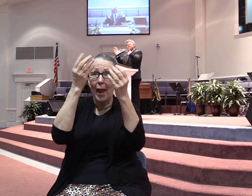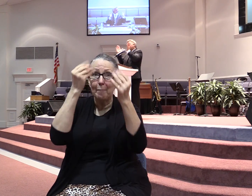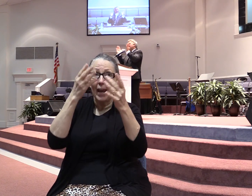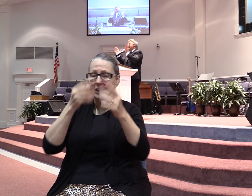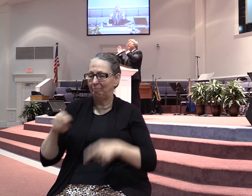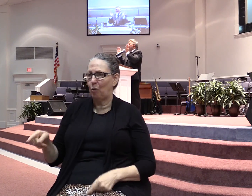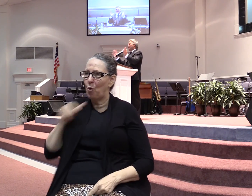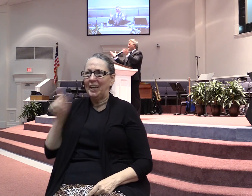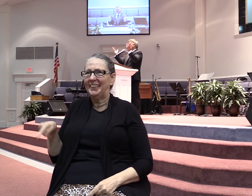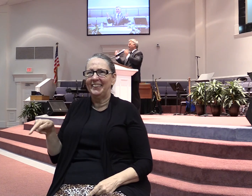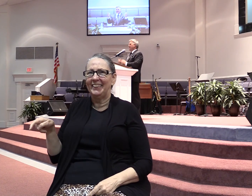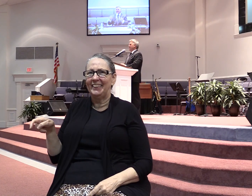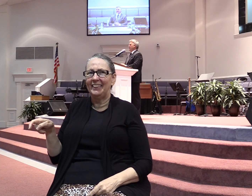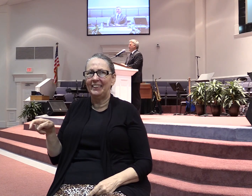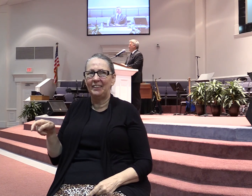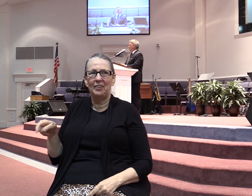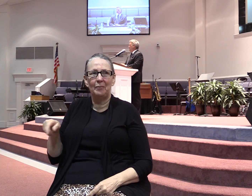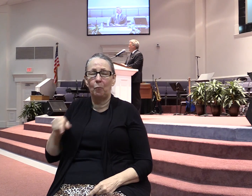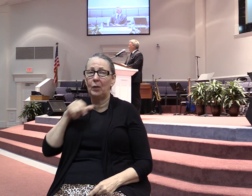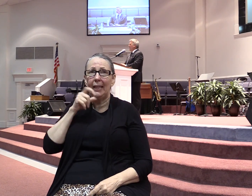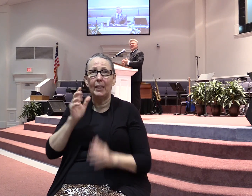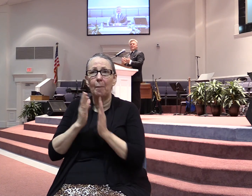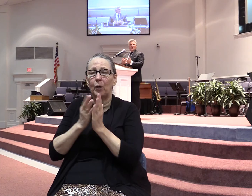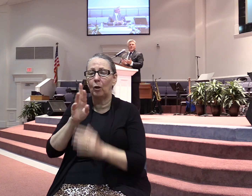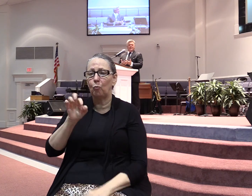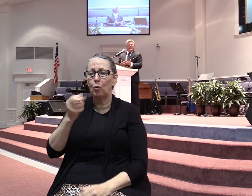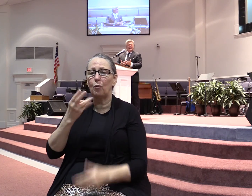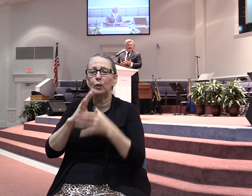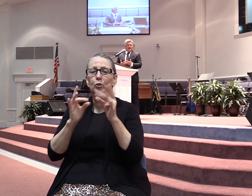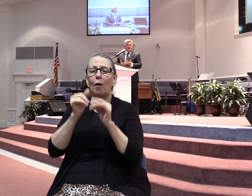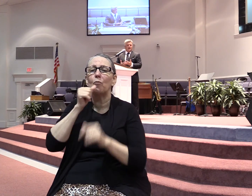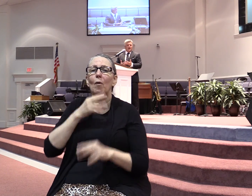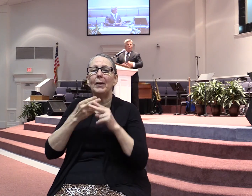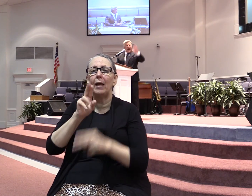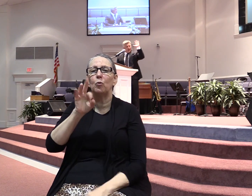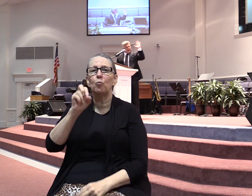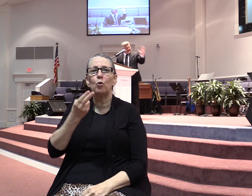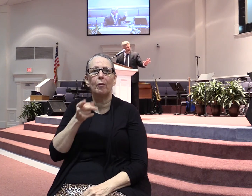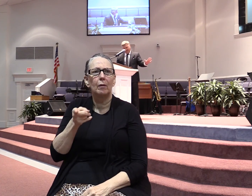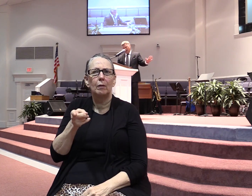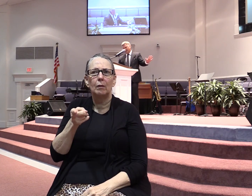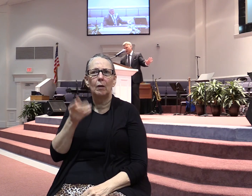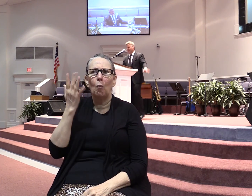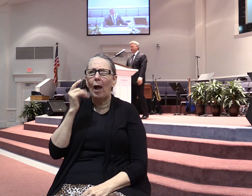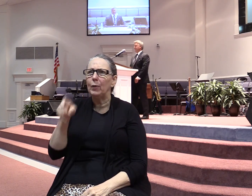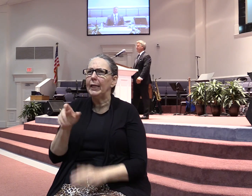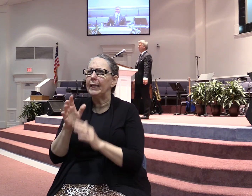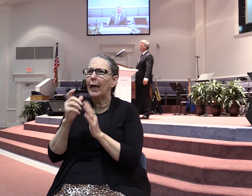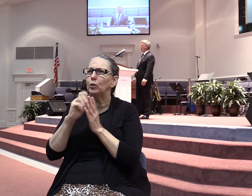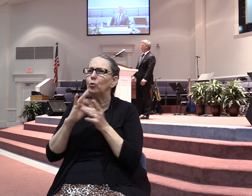there even a need for the book of Ruth? What's the book of Ruth about anyway? Why do we need the book of Ruth?